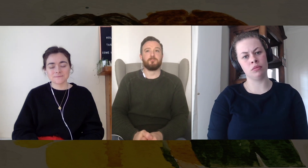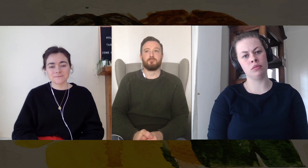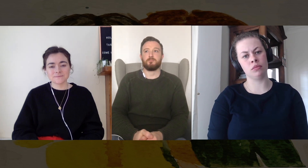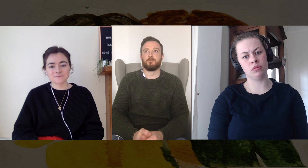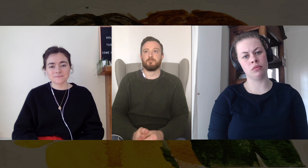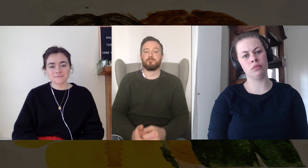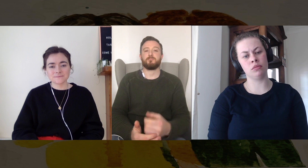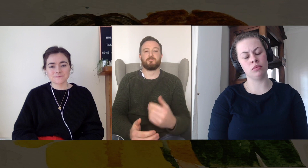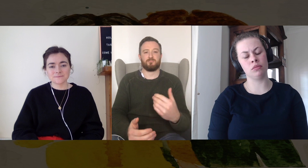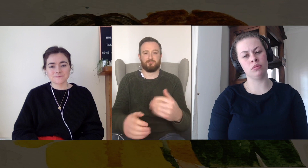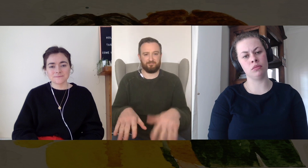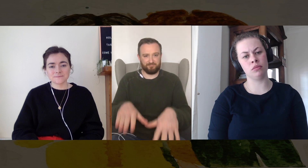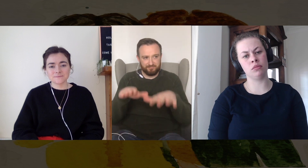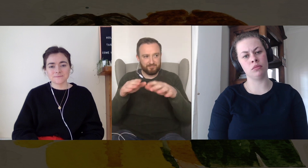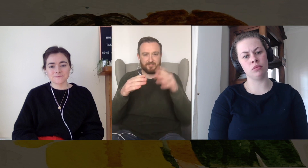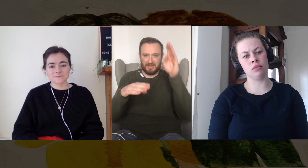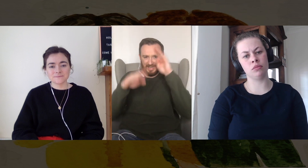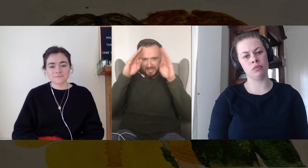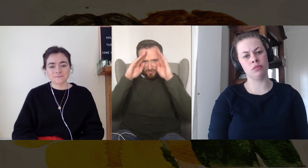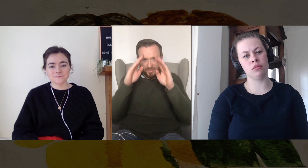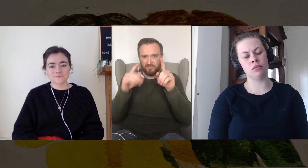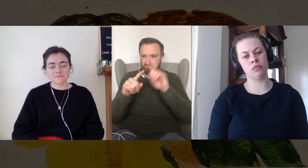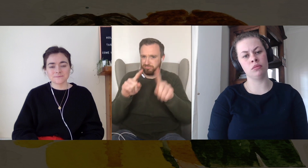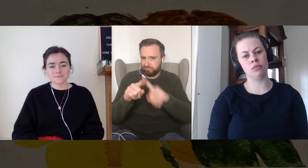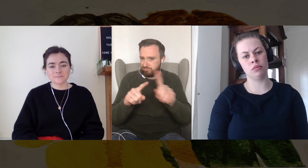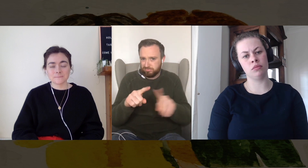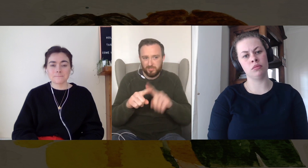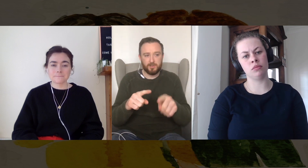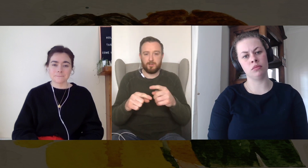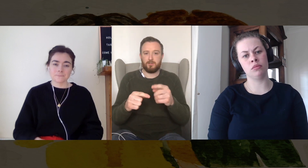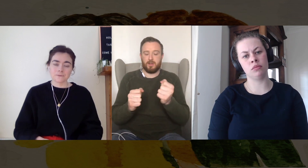heavily based sporting background, and